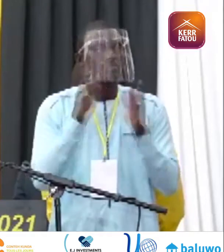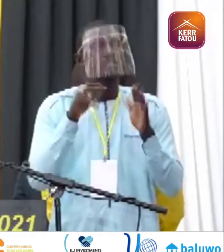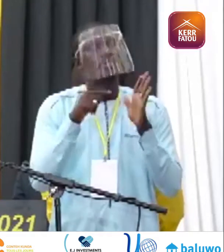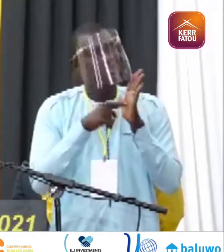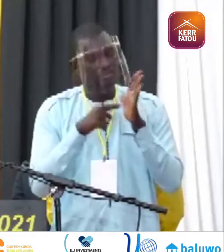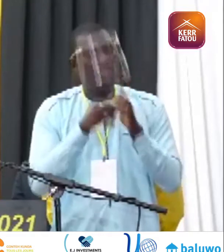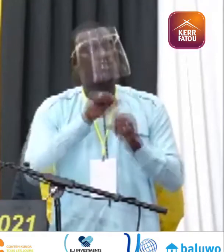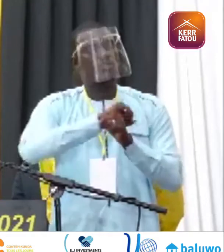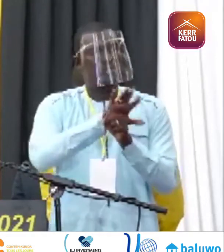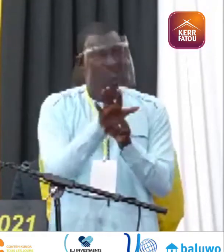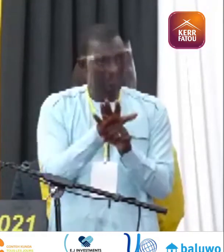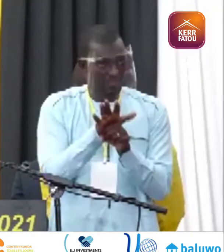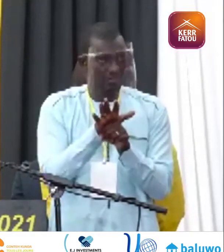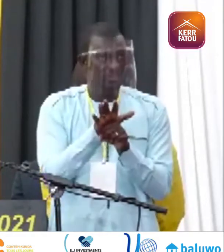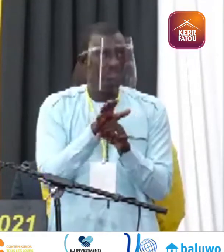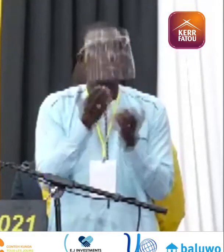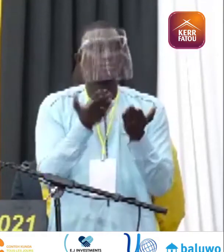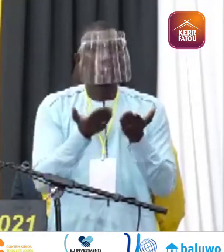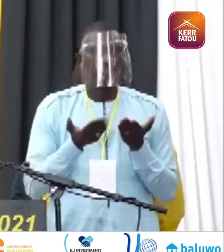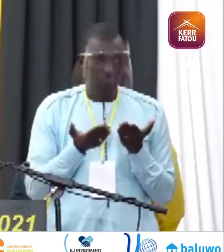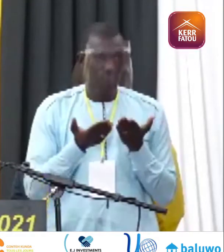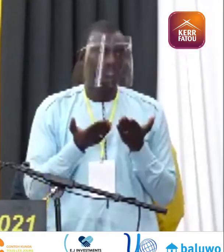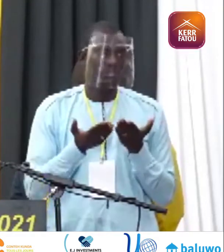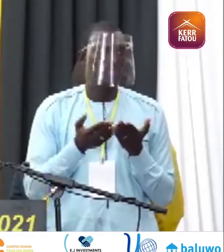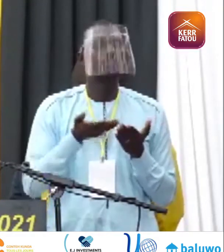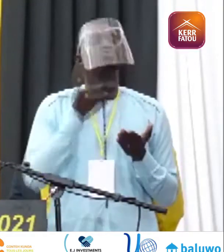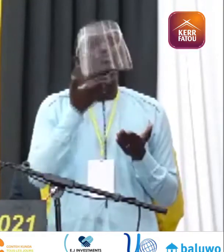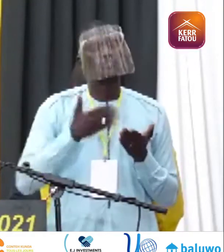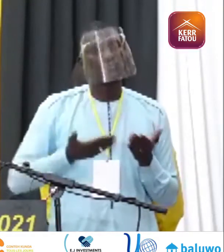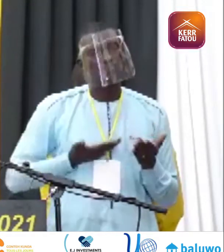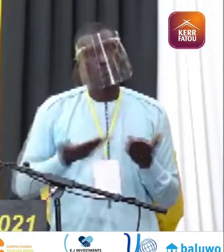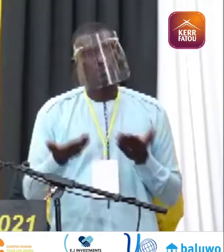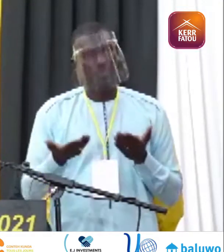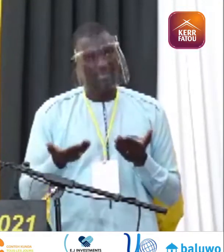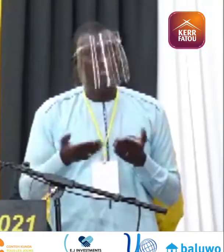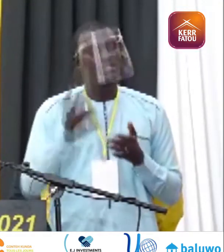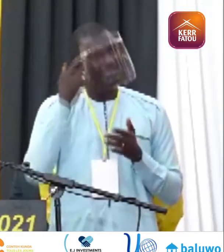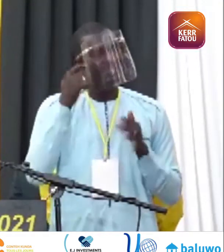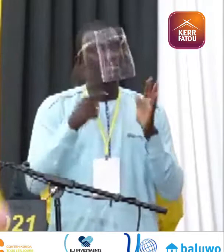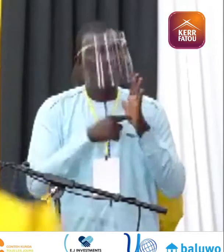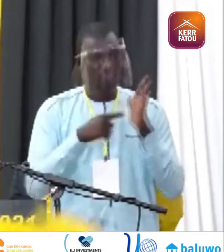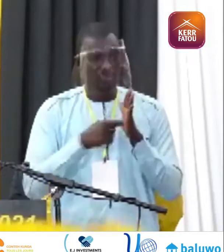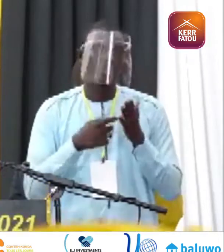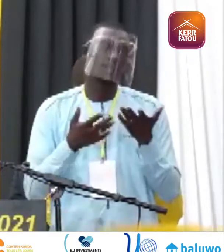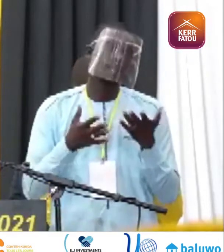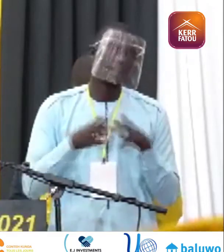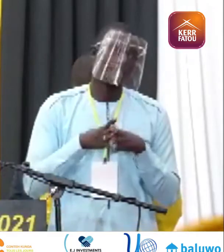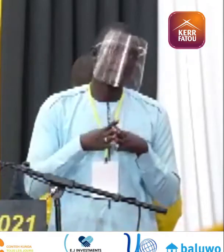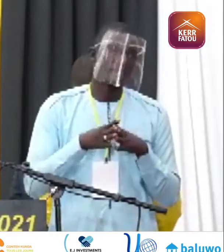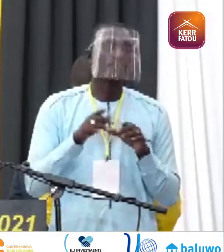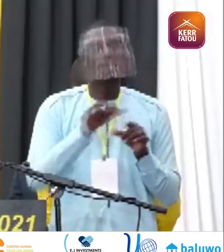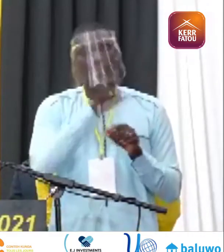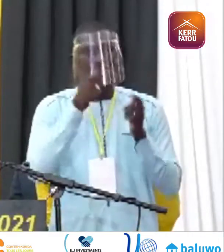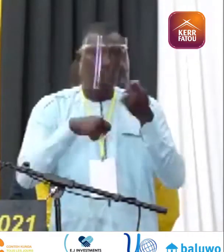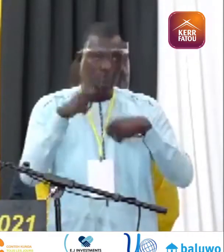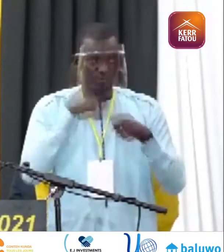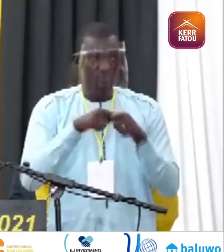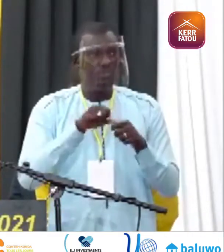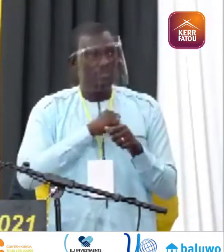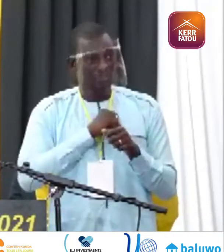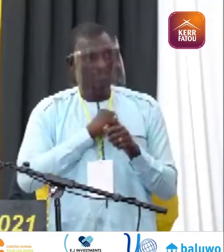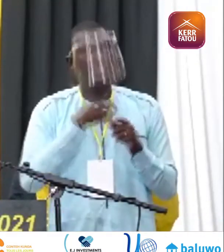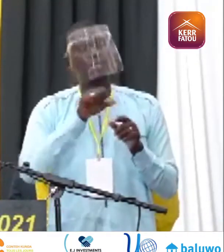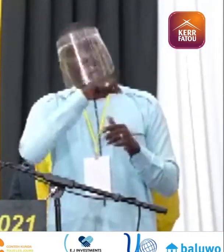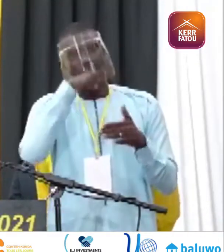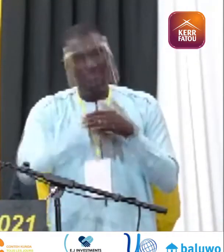of the pandemic, the students' wing of the youth wing deemed it fit also to chip in and contribute its quota